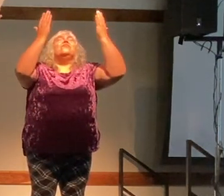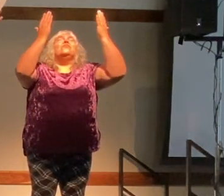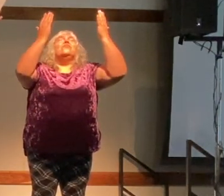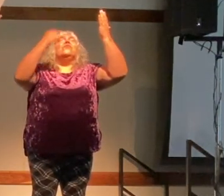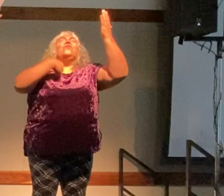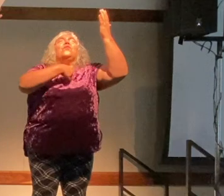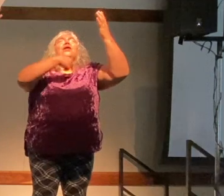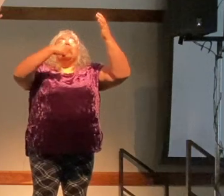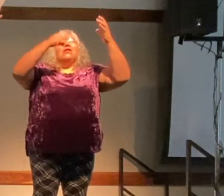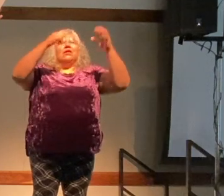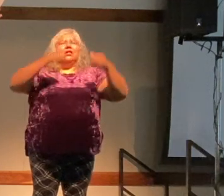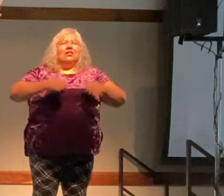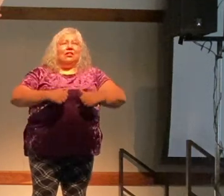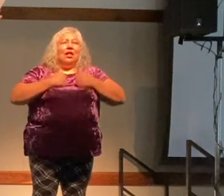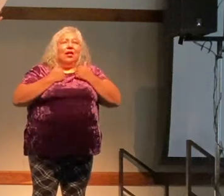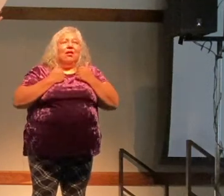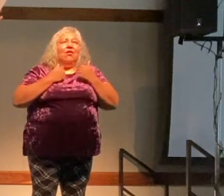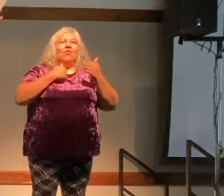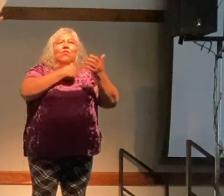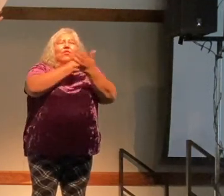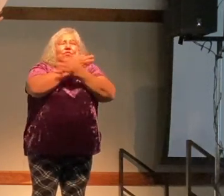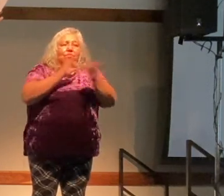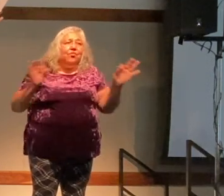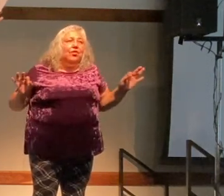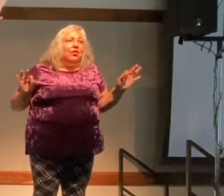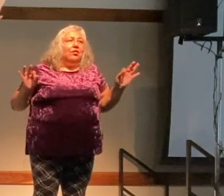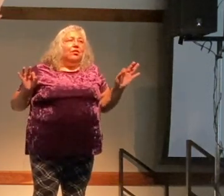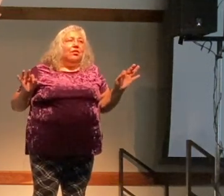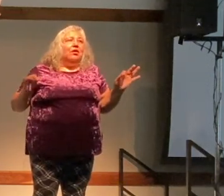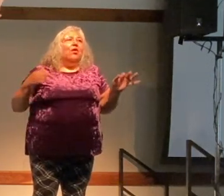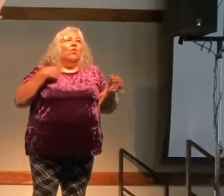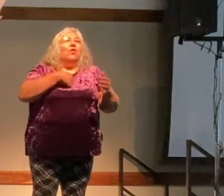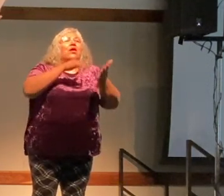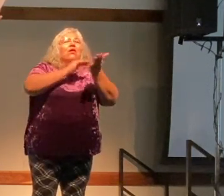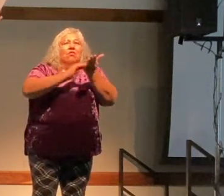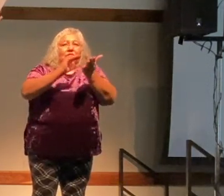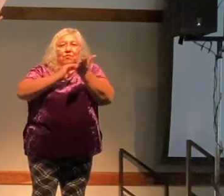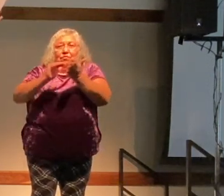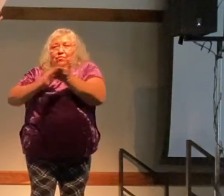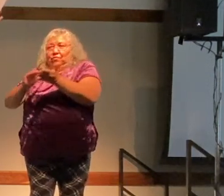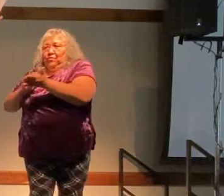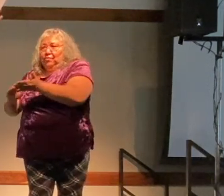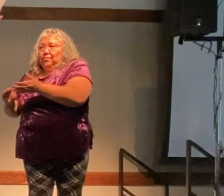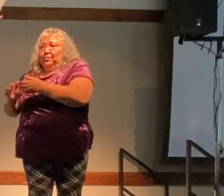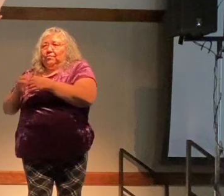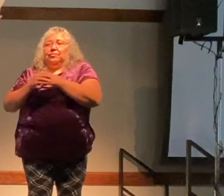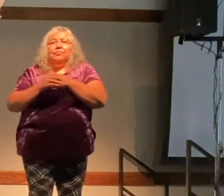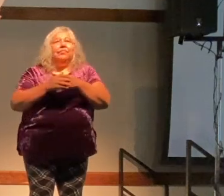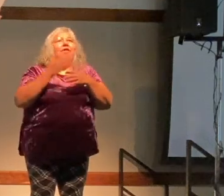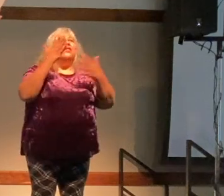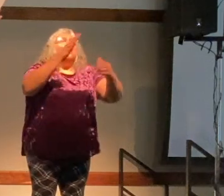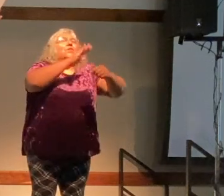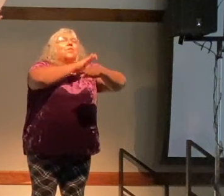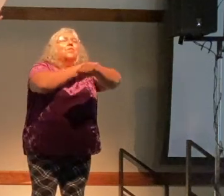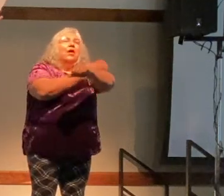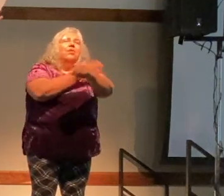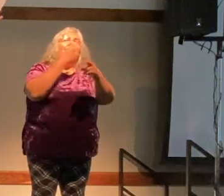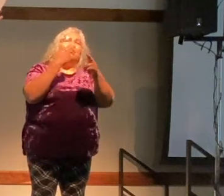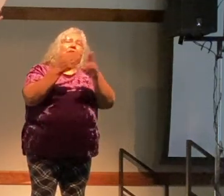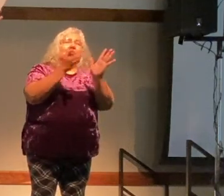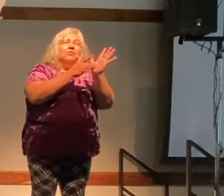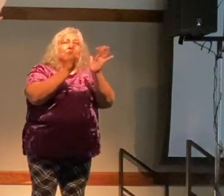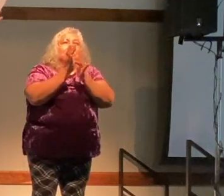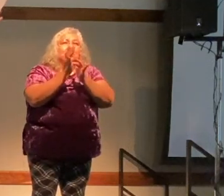are alive, we are free, we are forgiven. And there's power in the name of